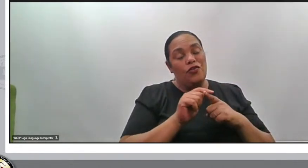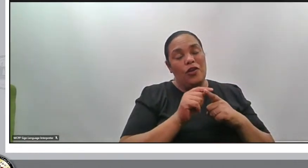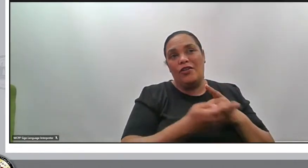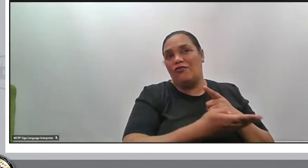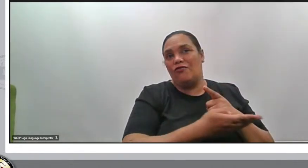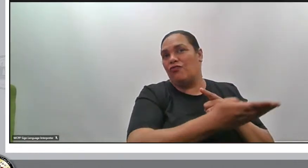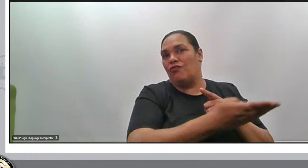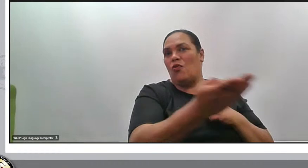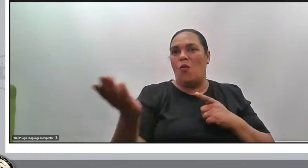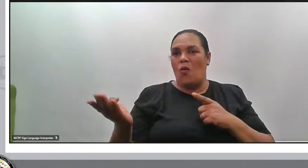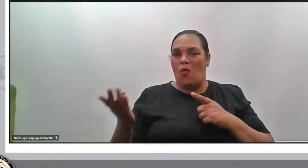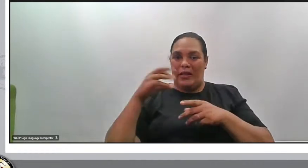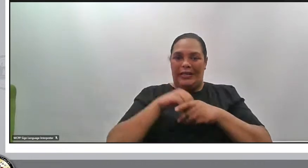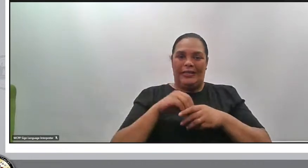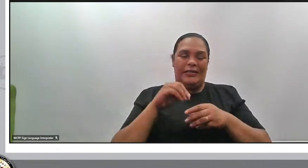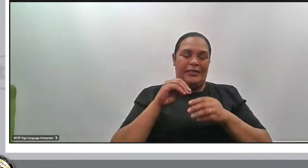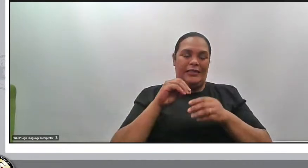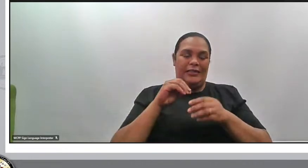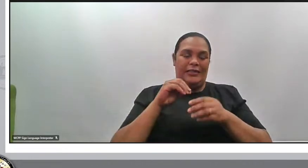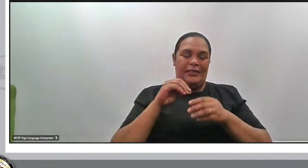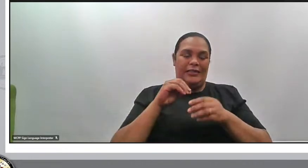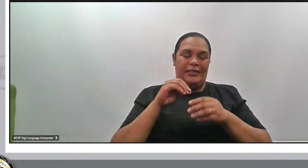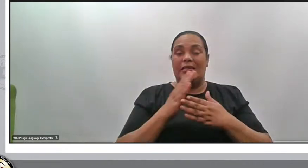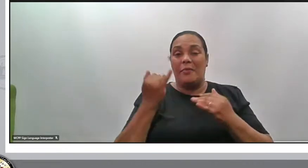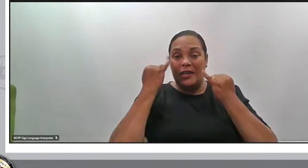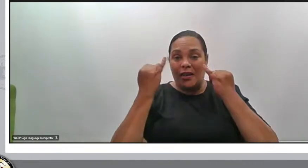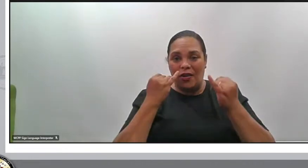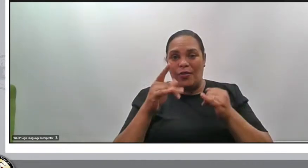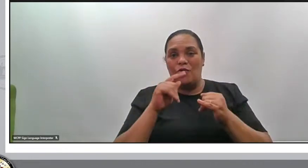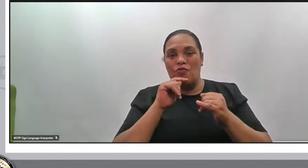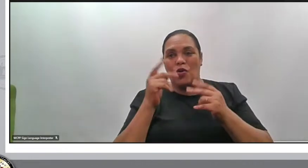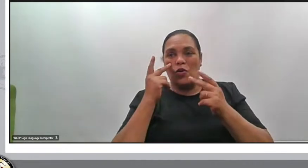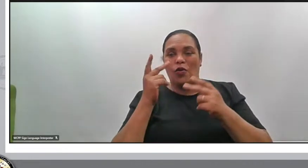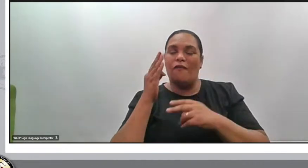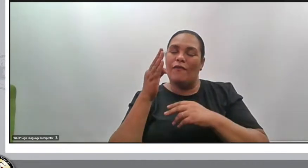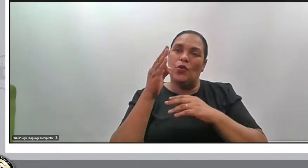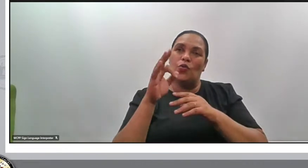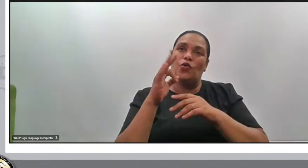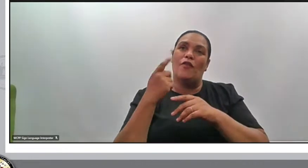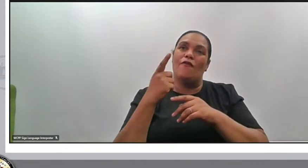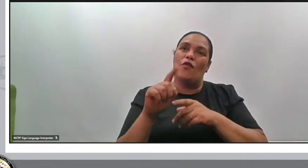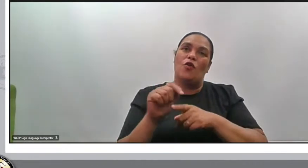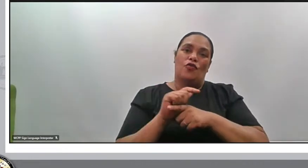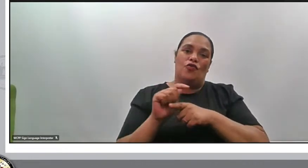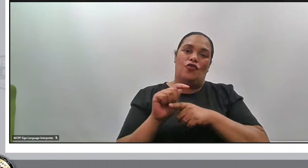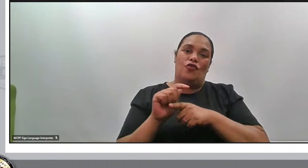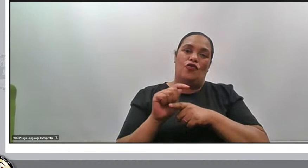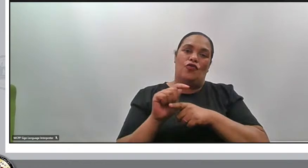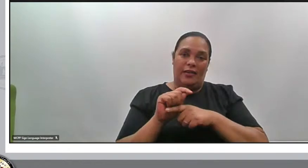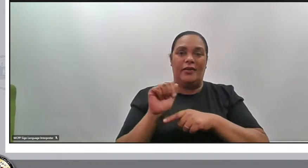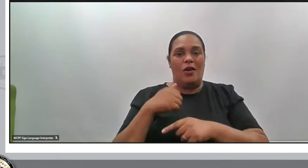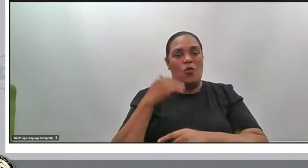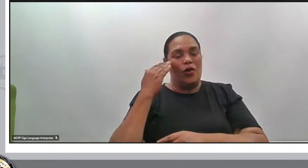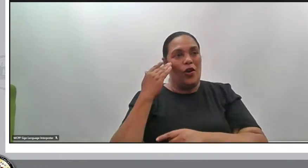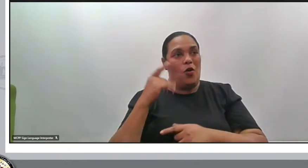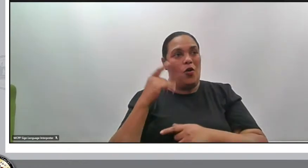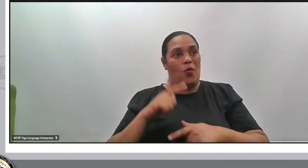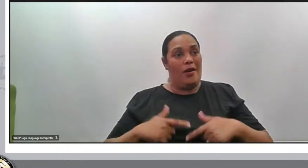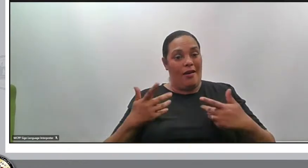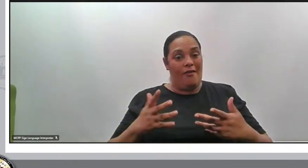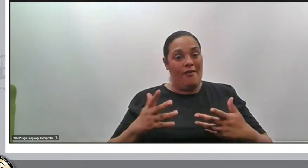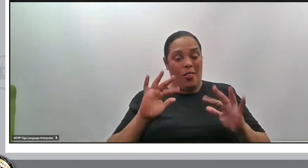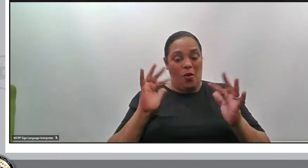organisation. Some of these particular training interventions is really looking at future fit training. We know that we're living in an